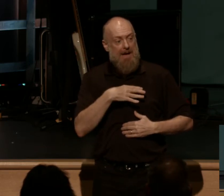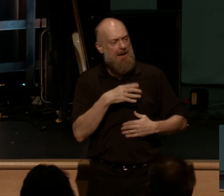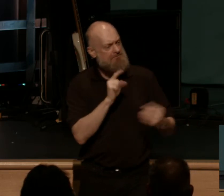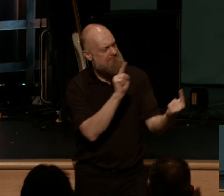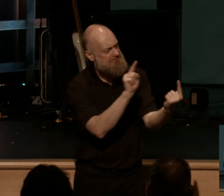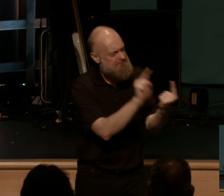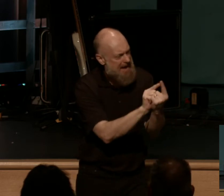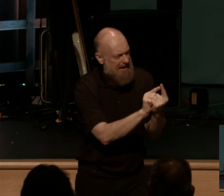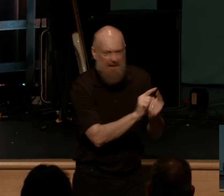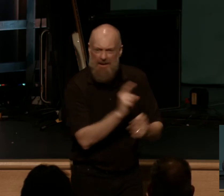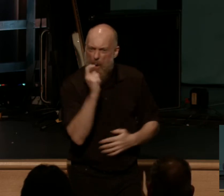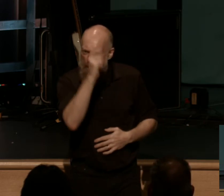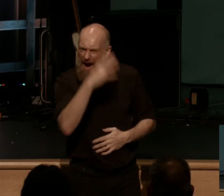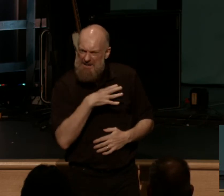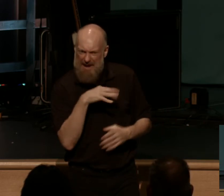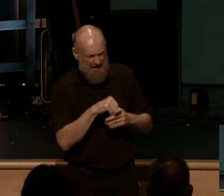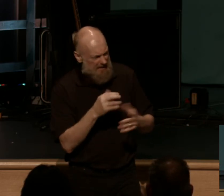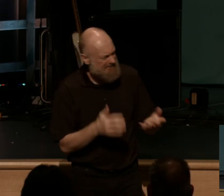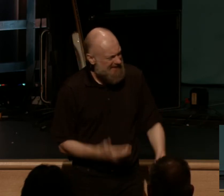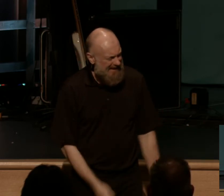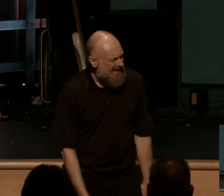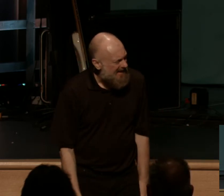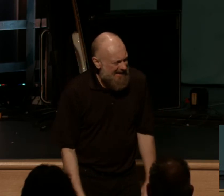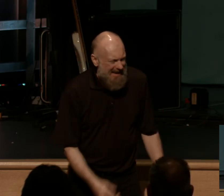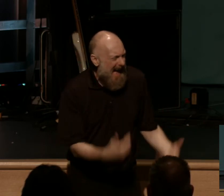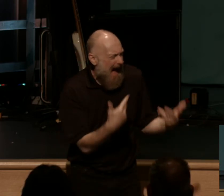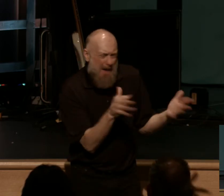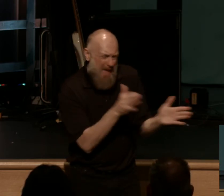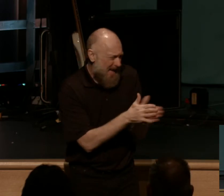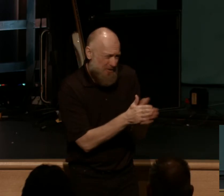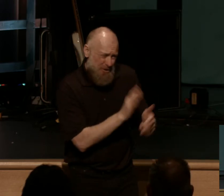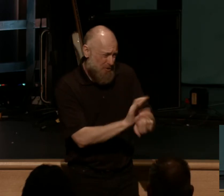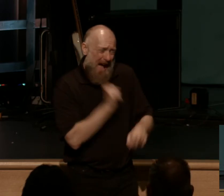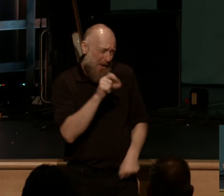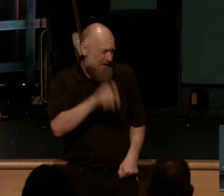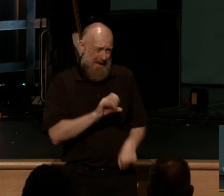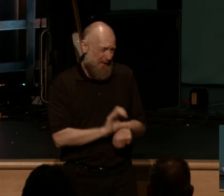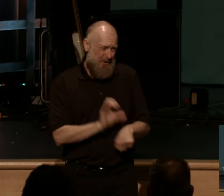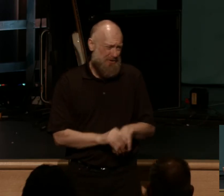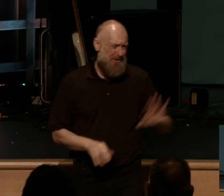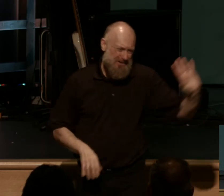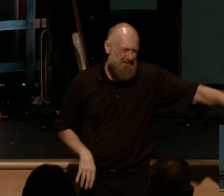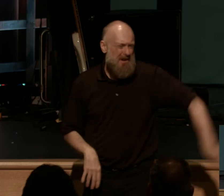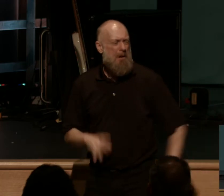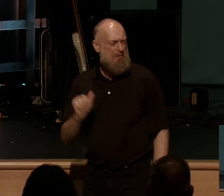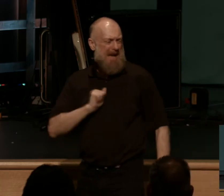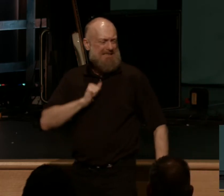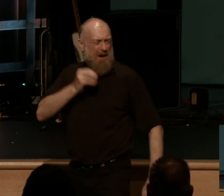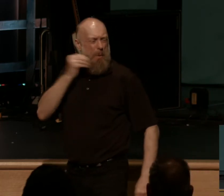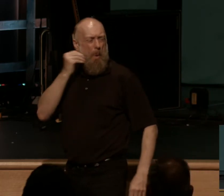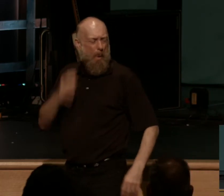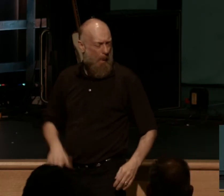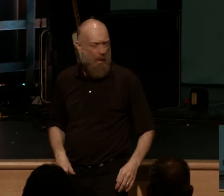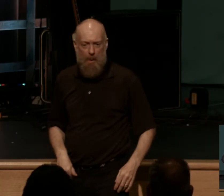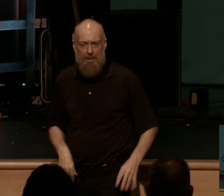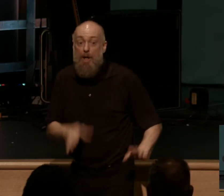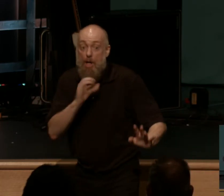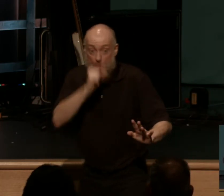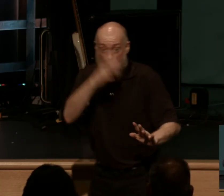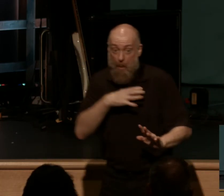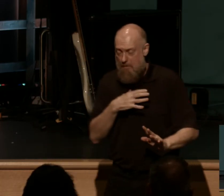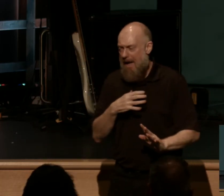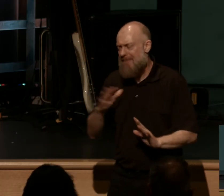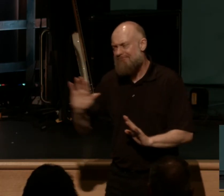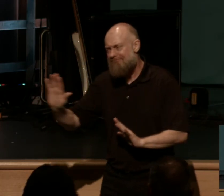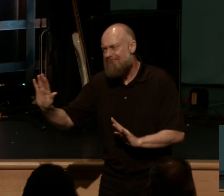man in the faith, and the young man who was complaining, he says, I don't need part of the church. I don't need the church. I'm going to do it by myself. And the wise older man in the faith a